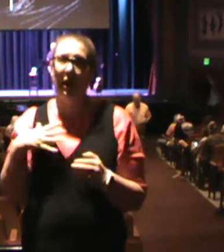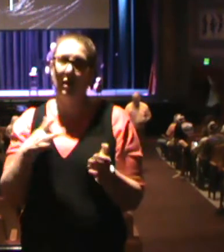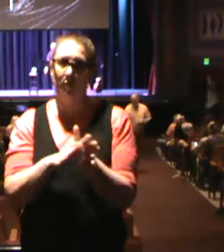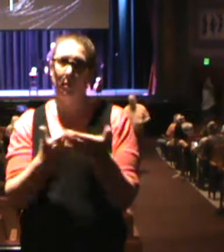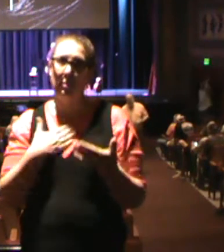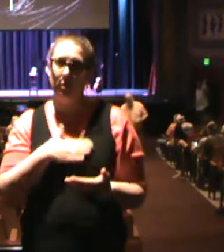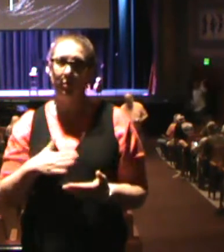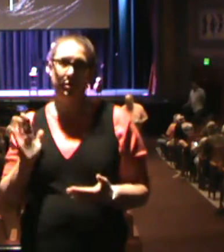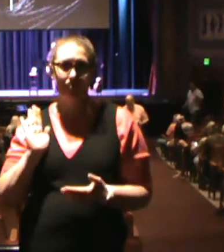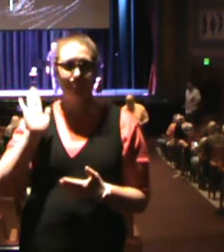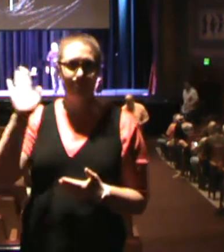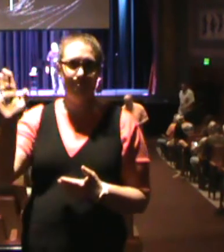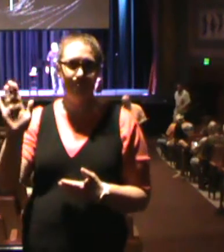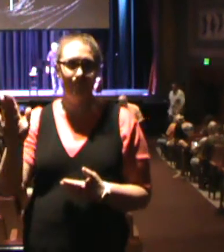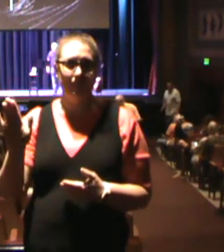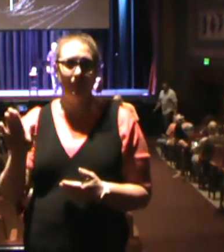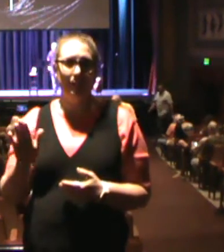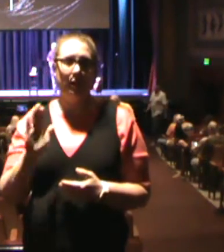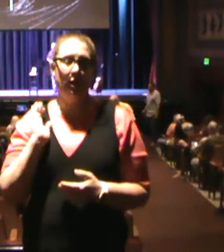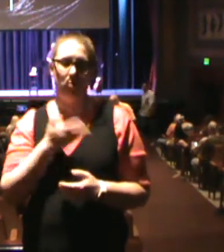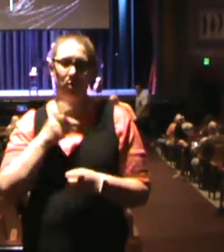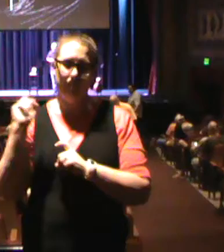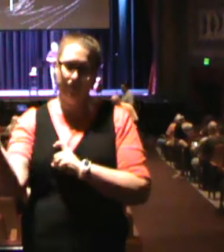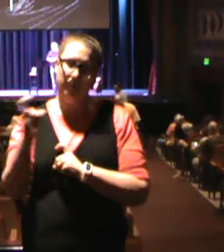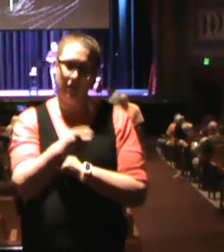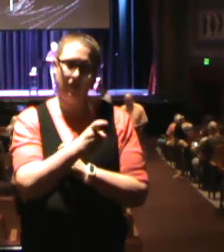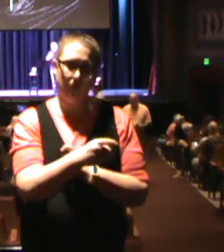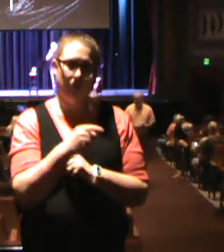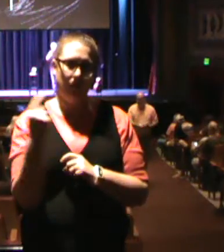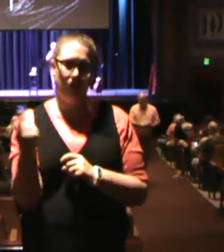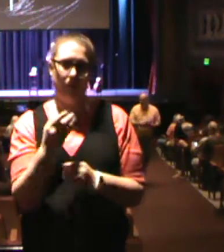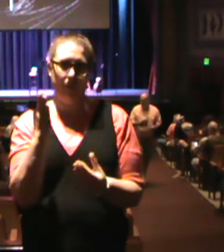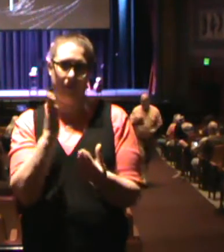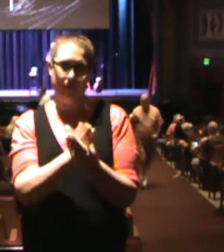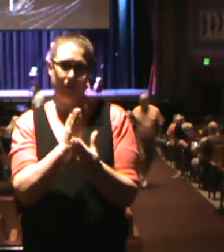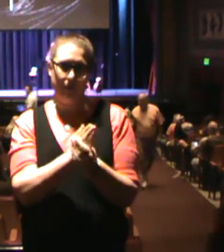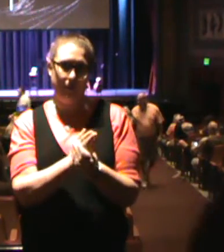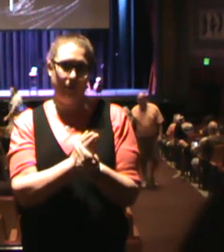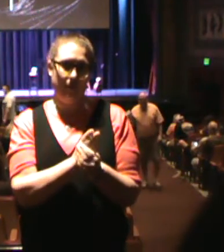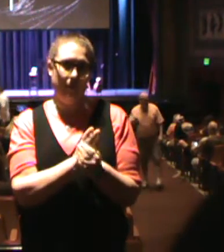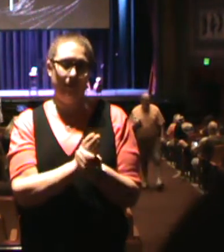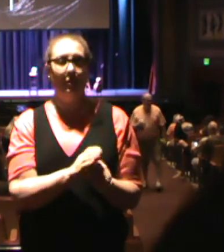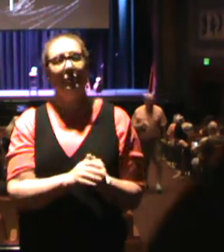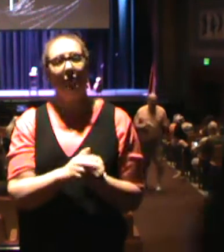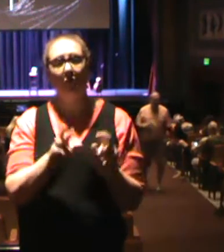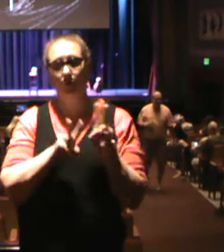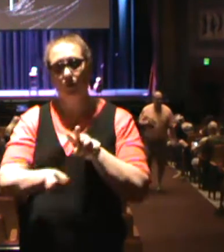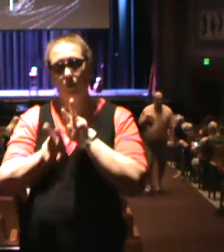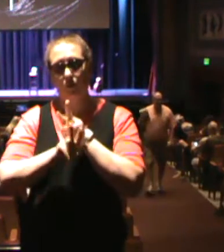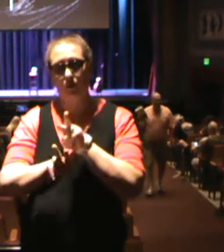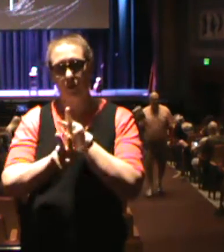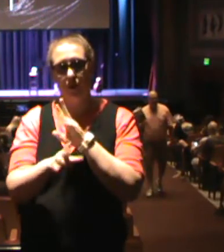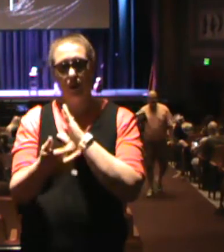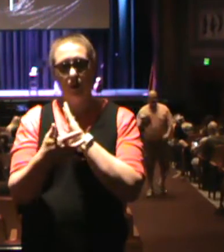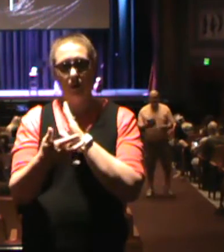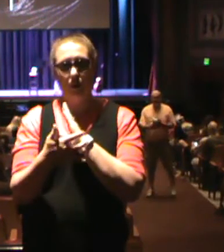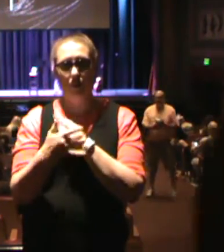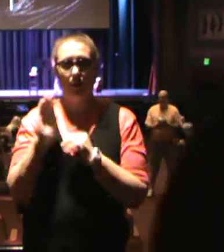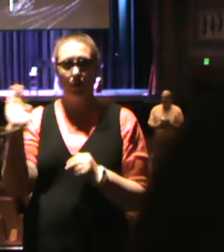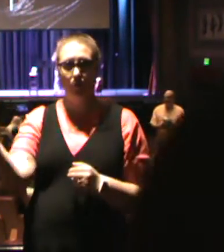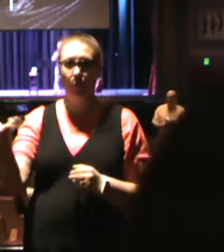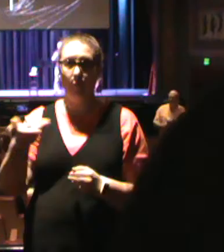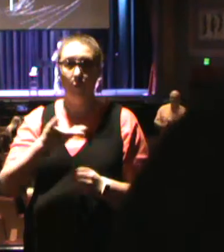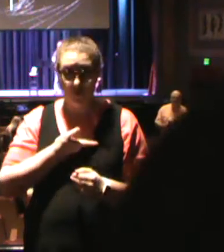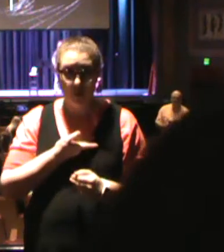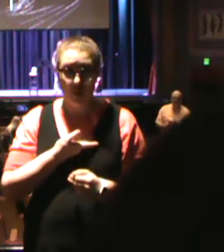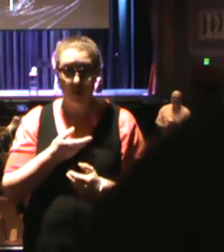and you can get one already bookmarked to Nehemiah chapter 13. If you're watching online, welcome. Our online deacon, Ben Wright,